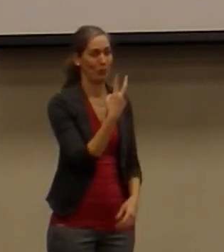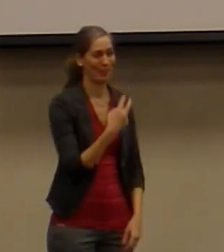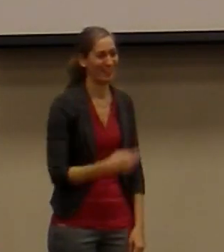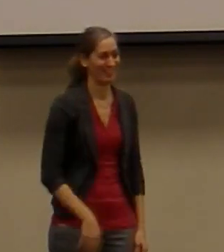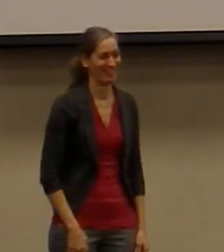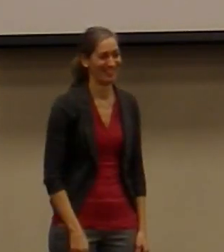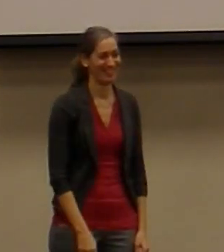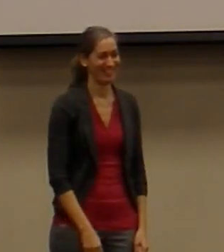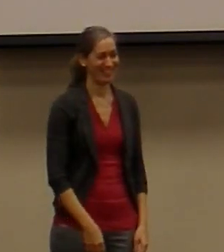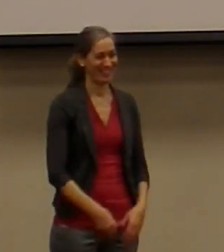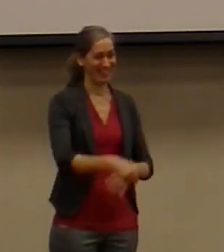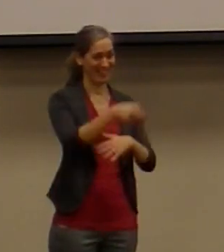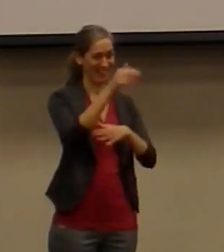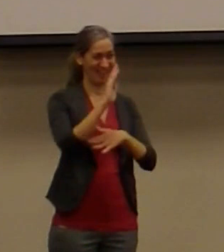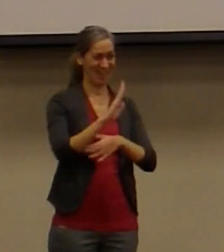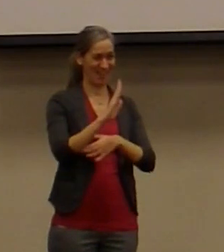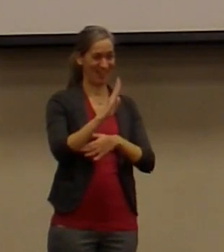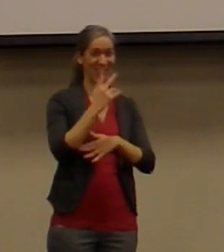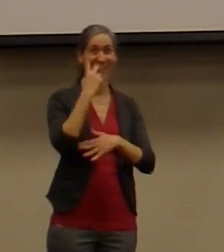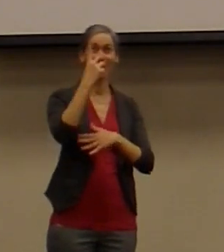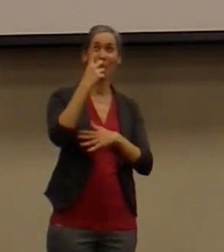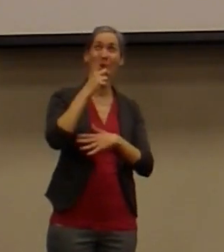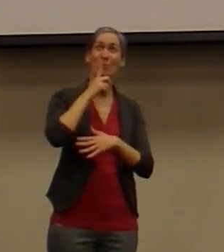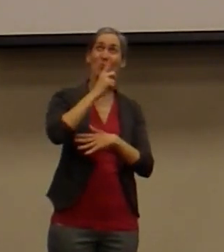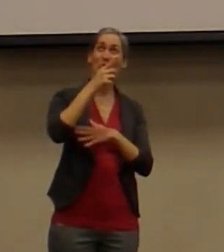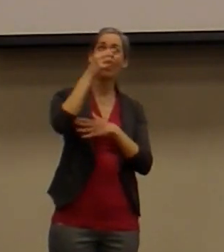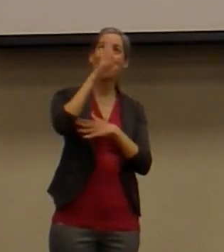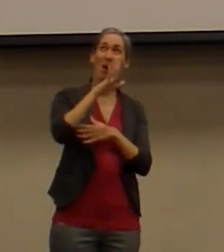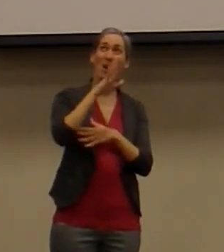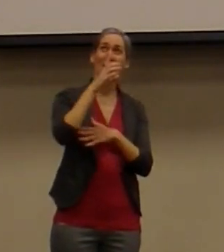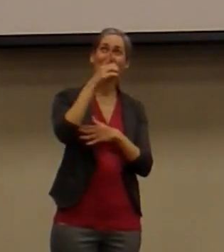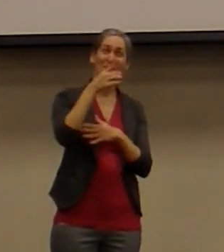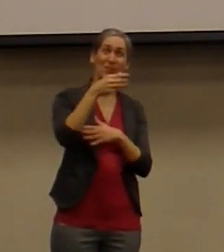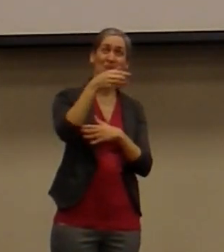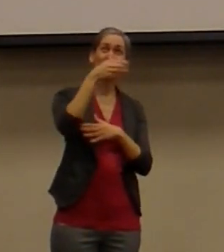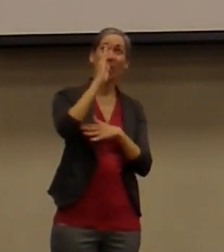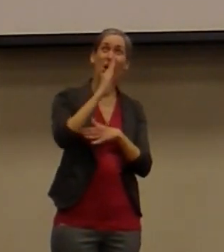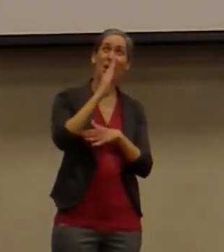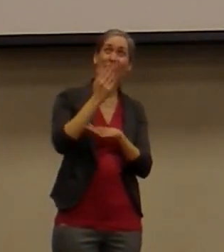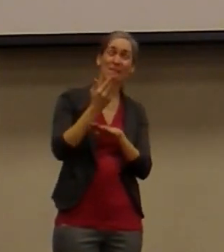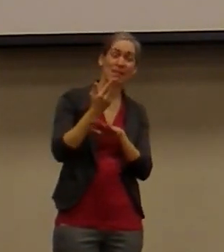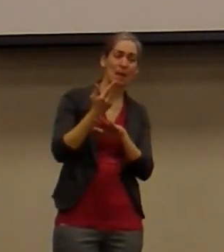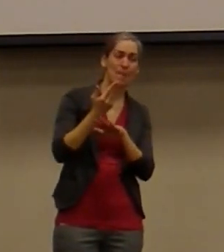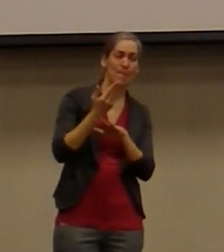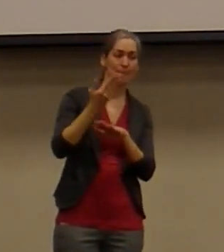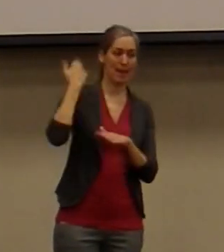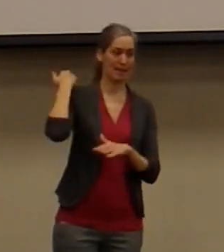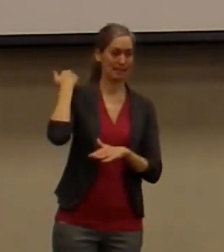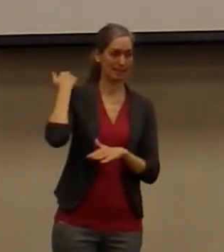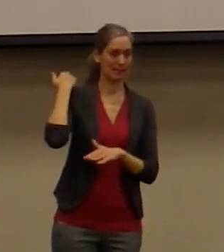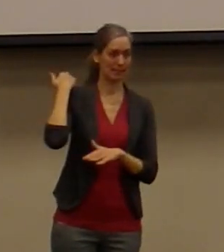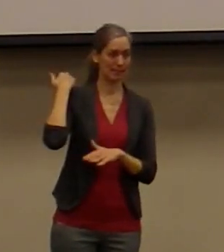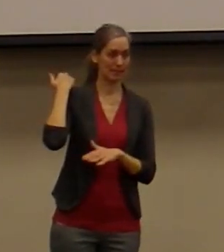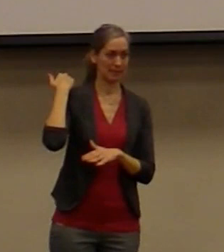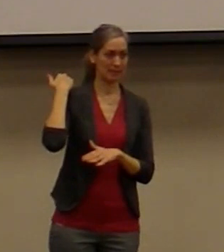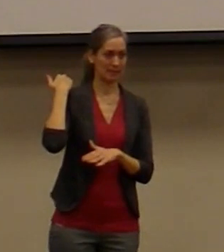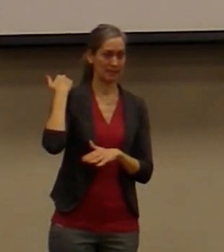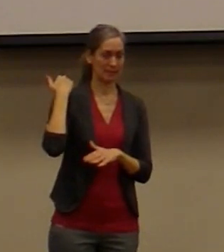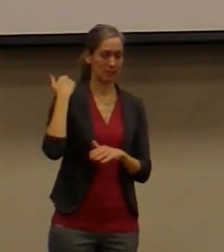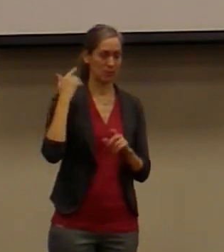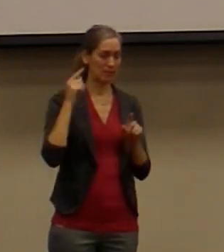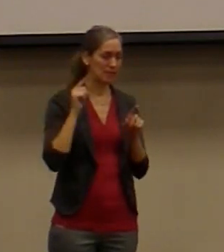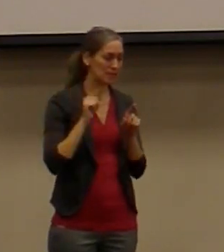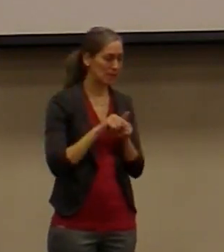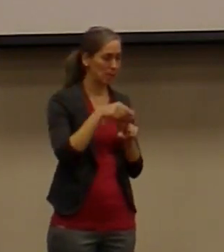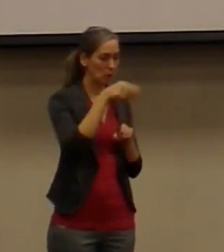God, the one true God, is the God of the past, because this same God that Shadrach,